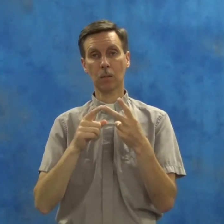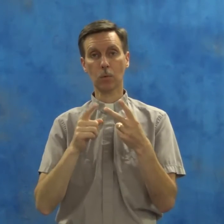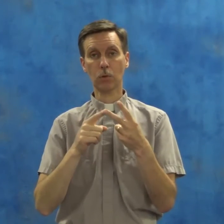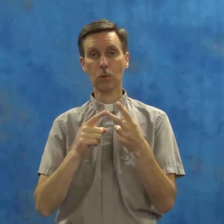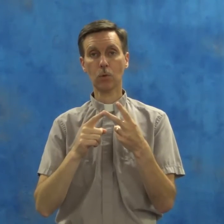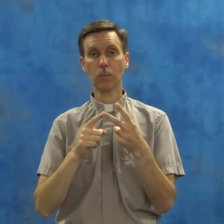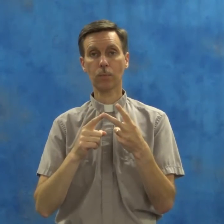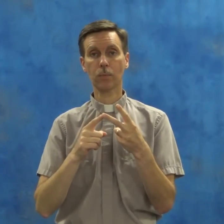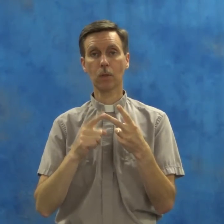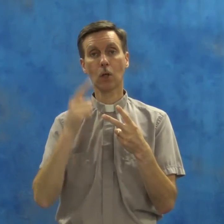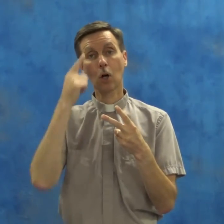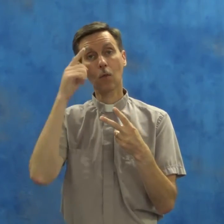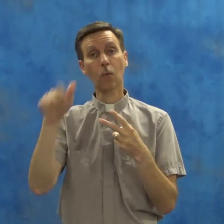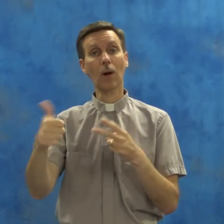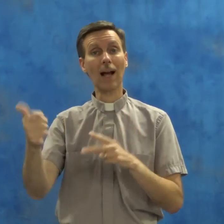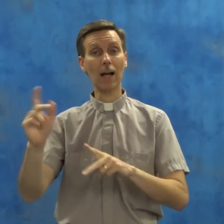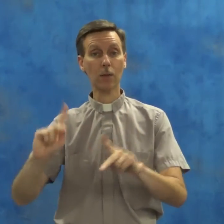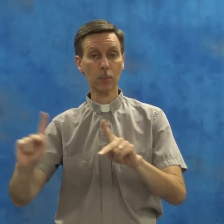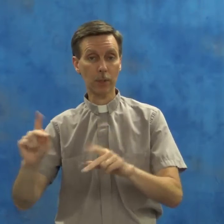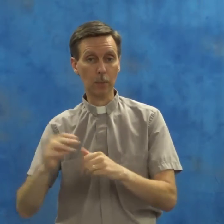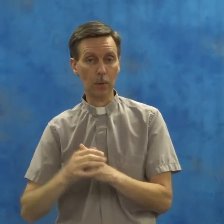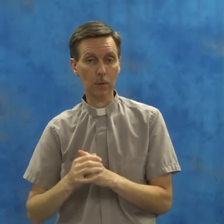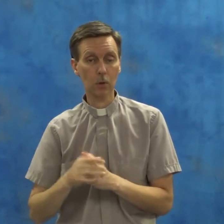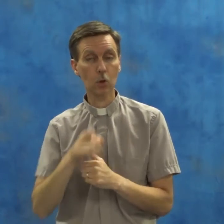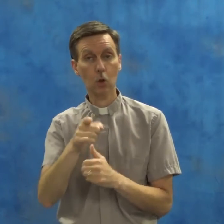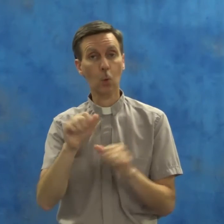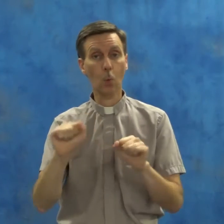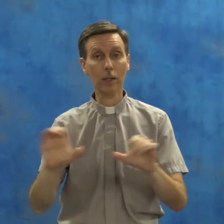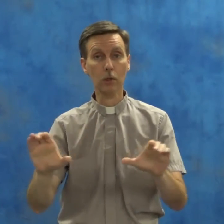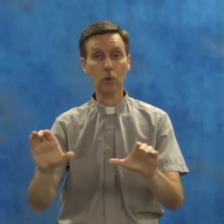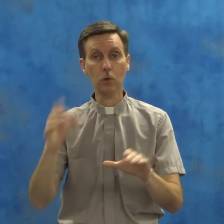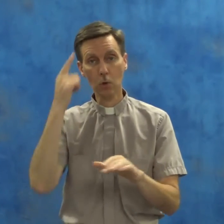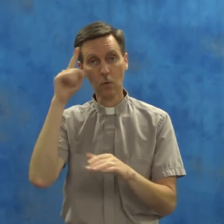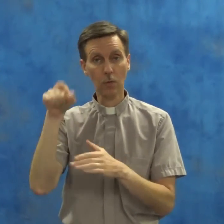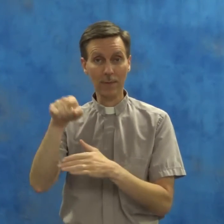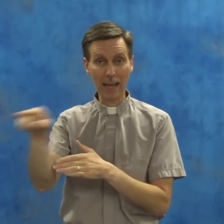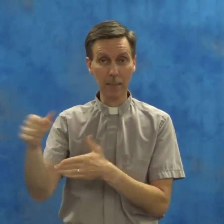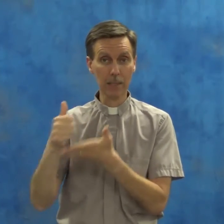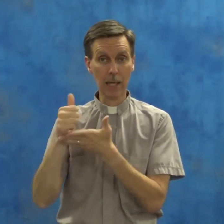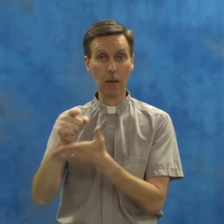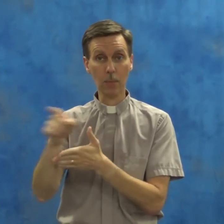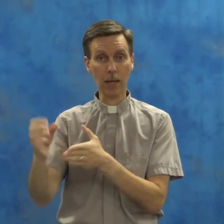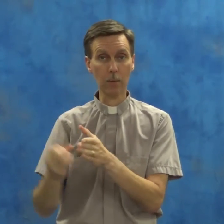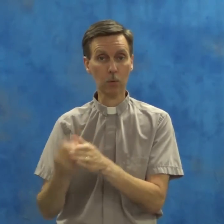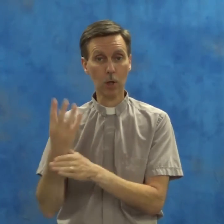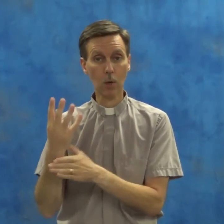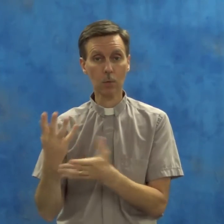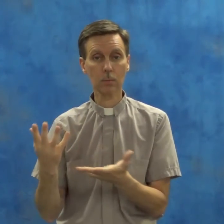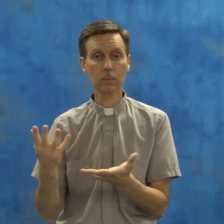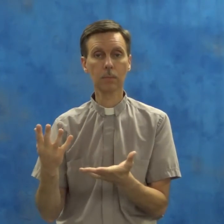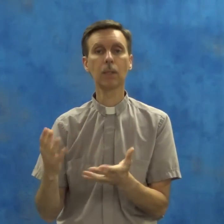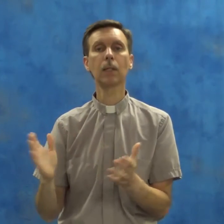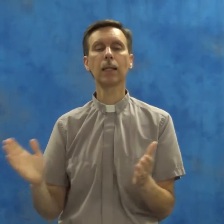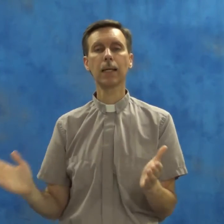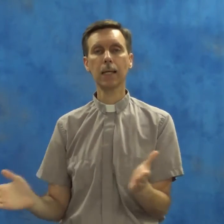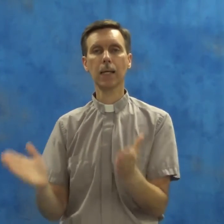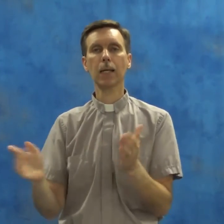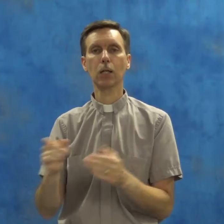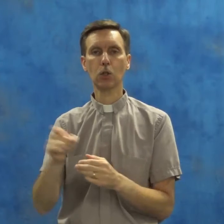Number two, for other people, what can you do for them to help them grow?